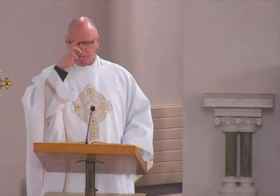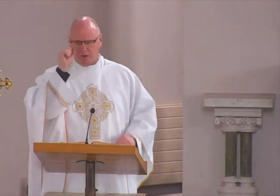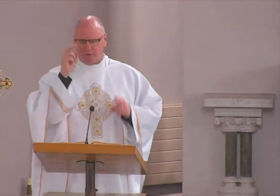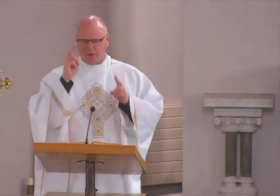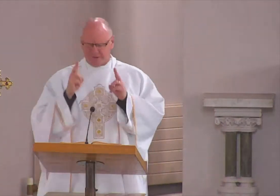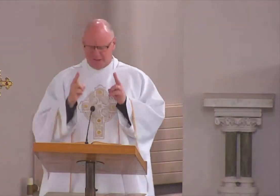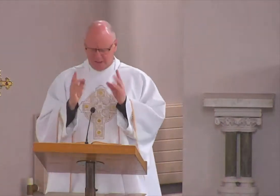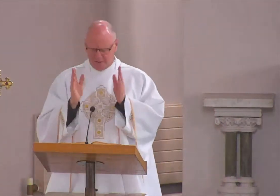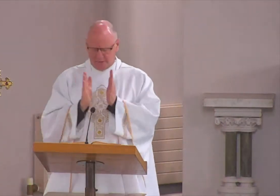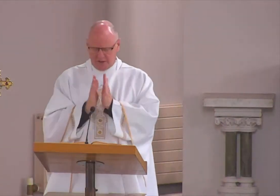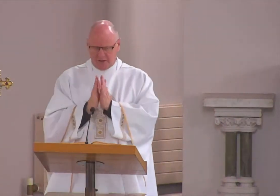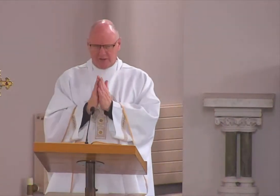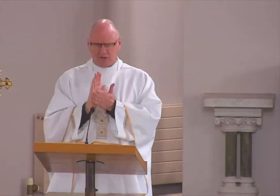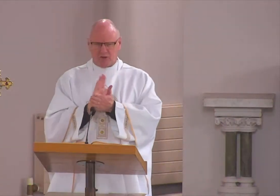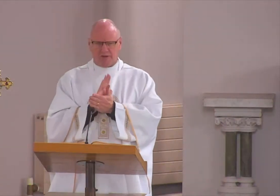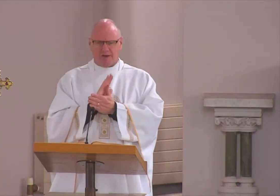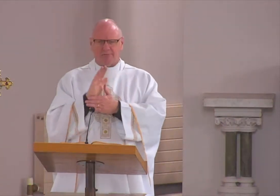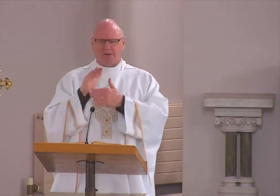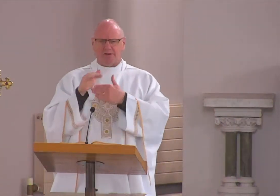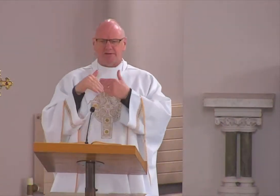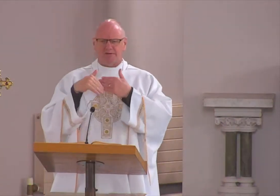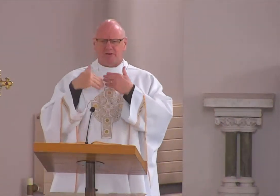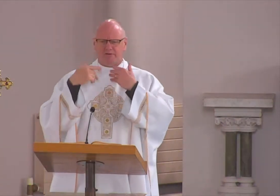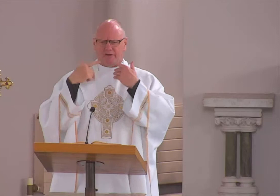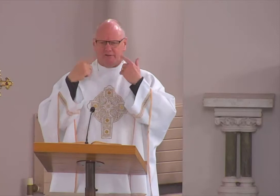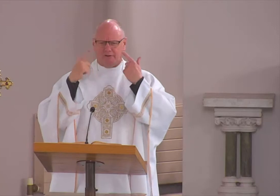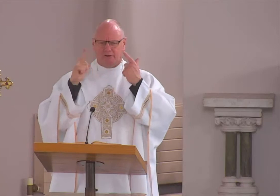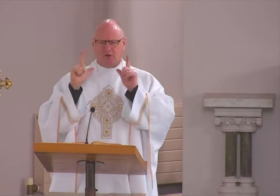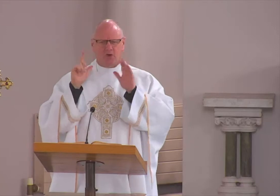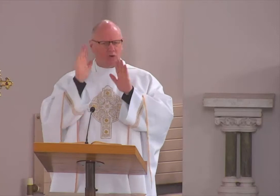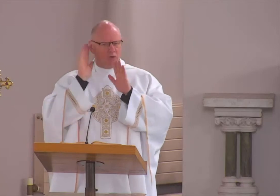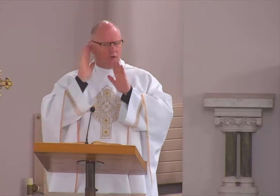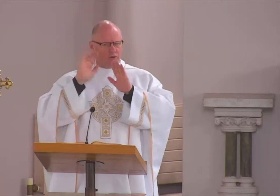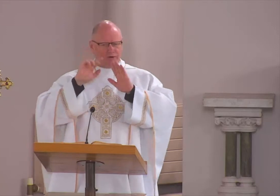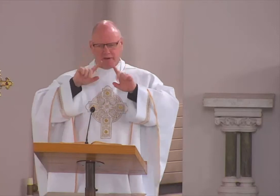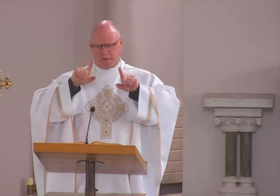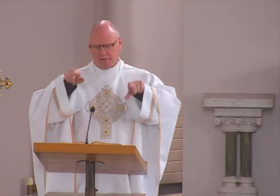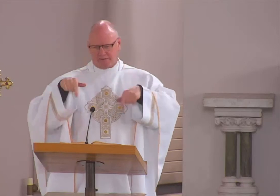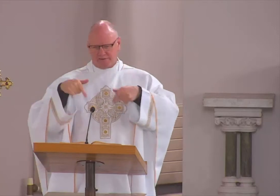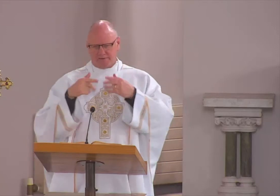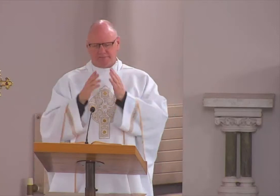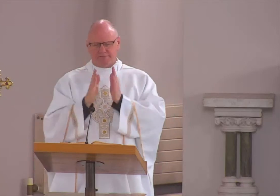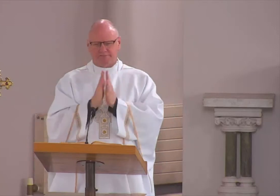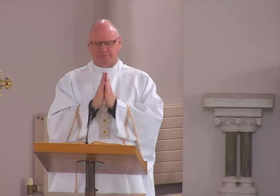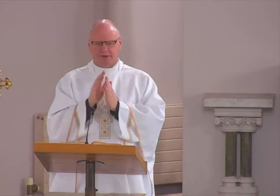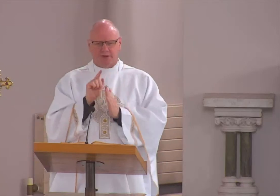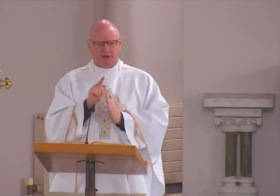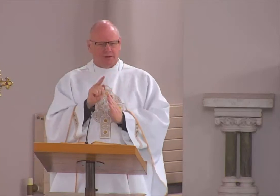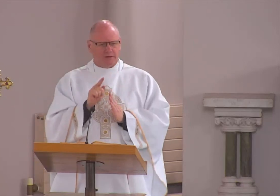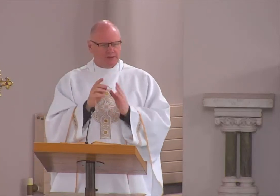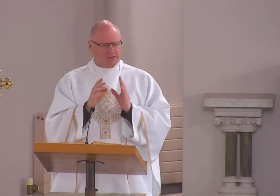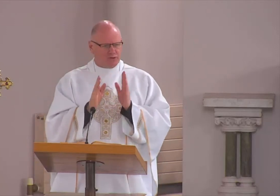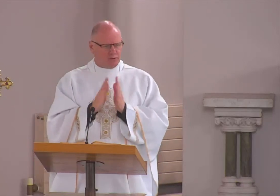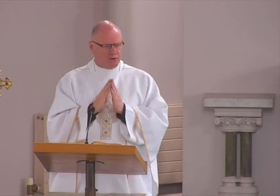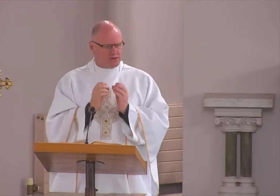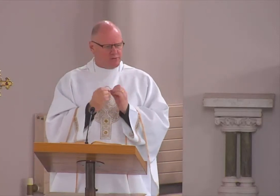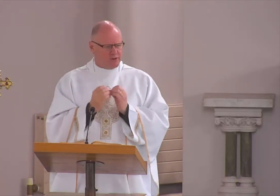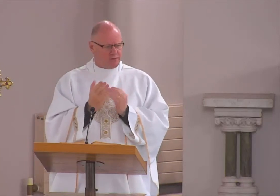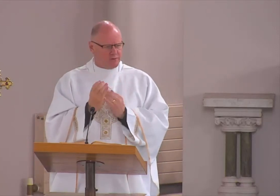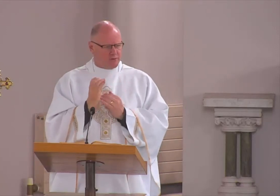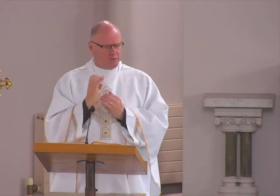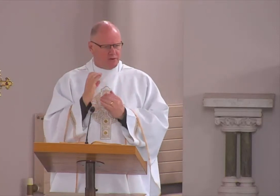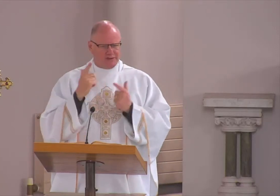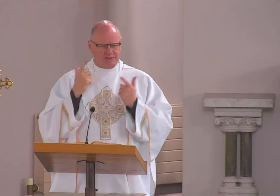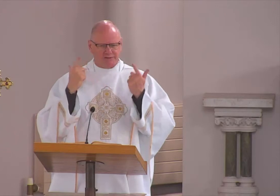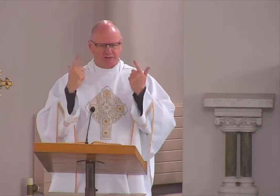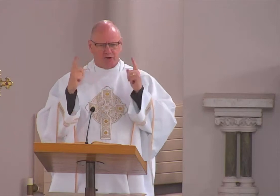We remember our dead and pray they enjoy the happiness of heaven. Lord, hear us. These are our prayers, we make them